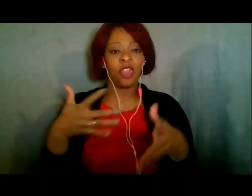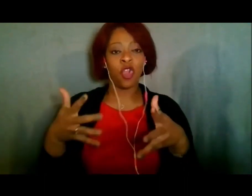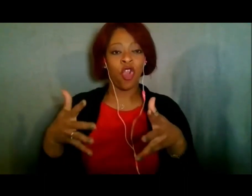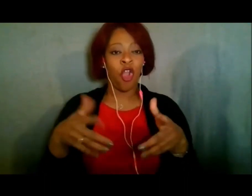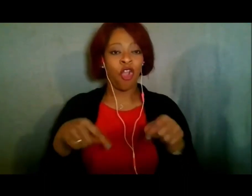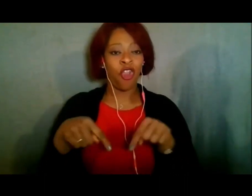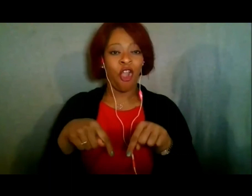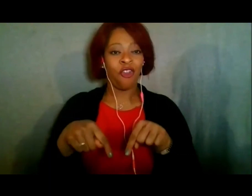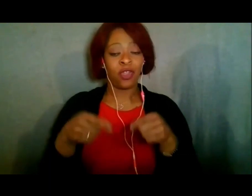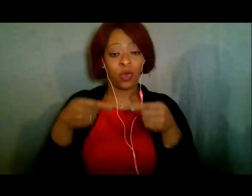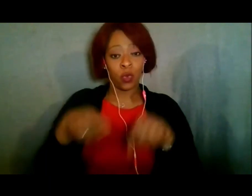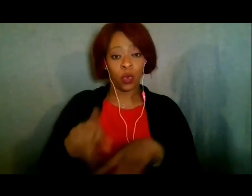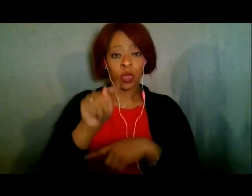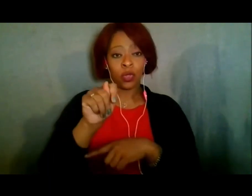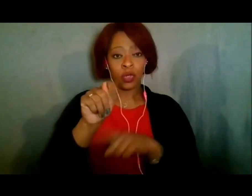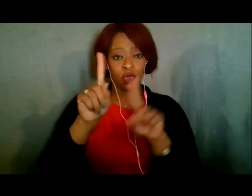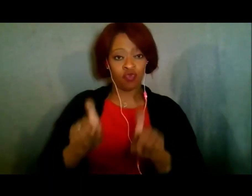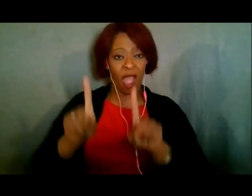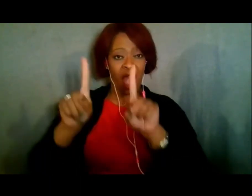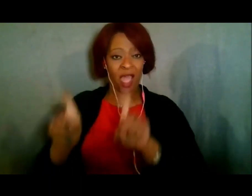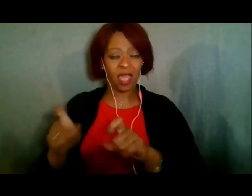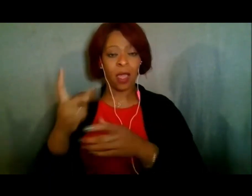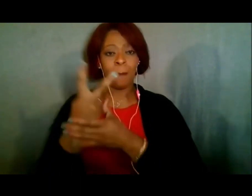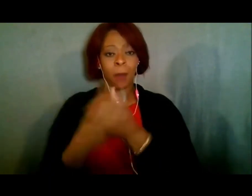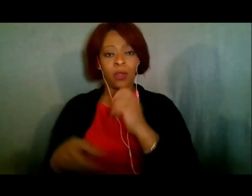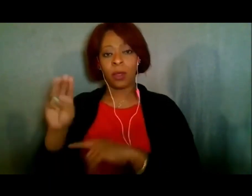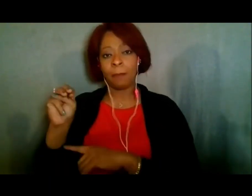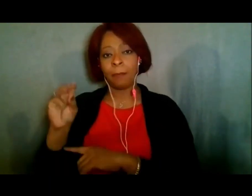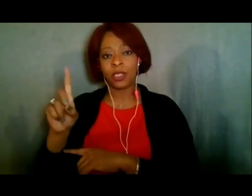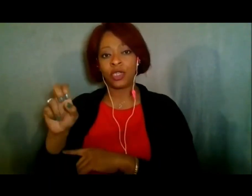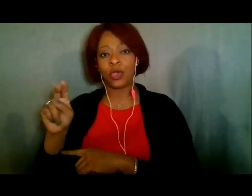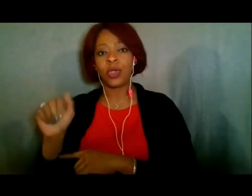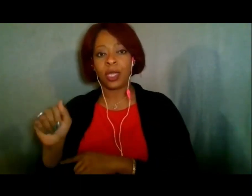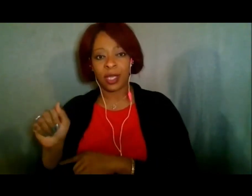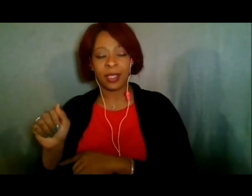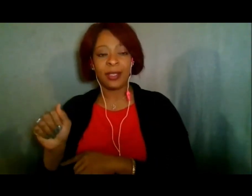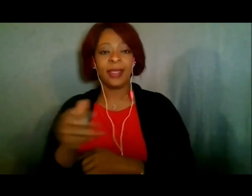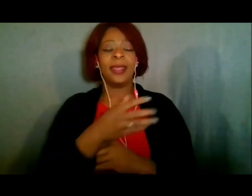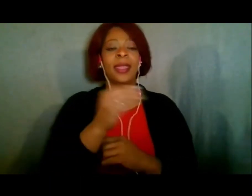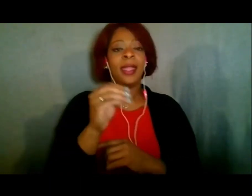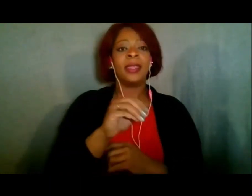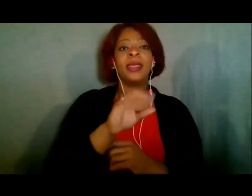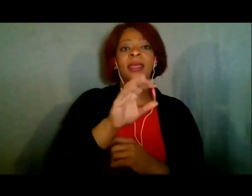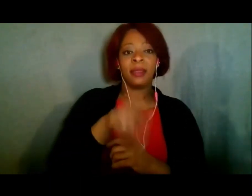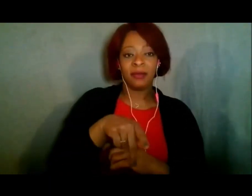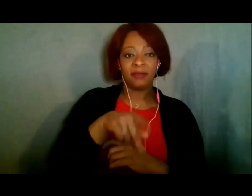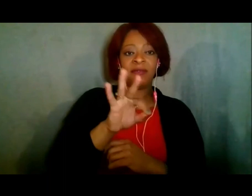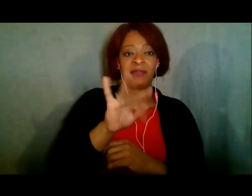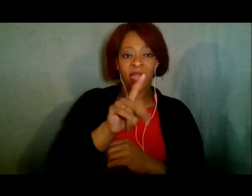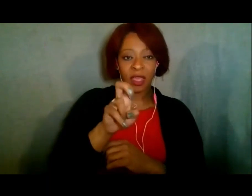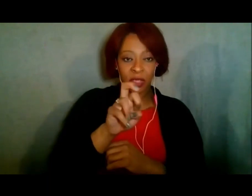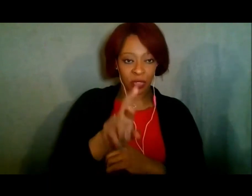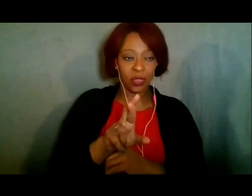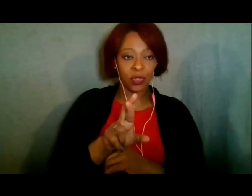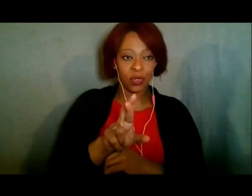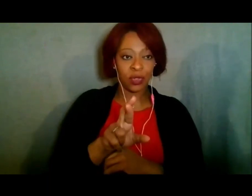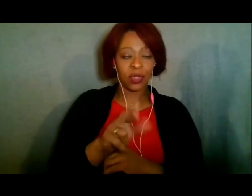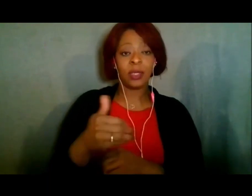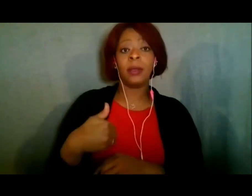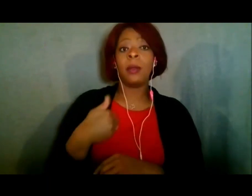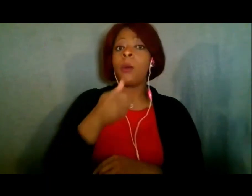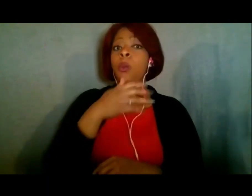in the trials for both Moderna and Pfizer, young